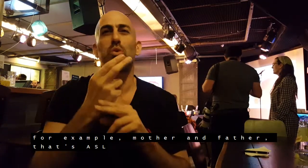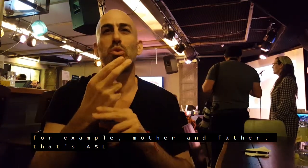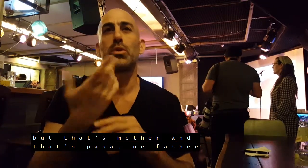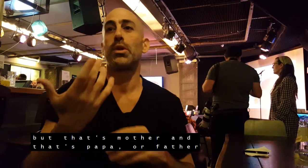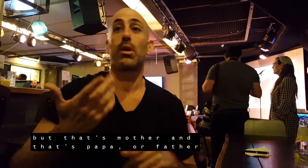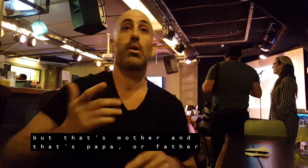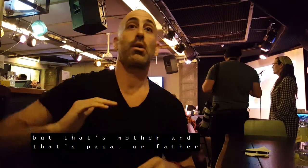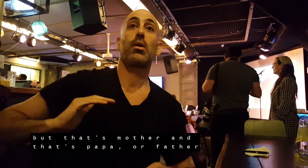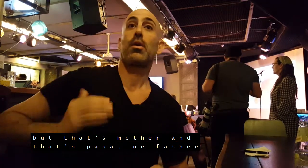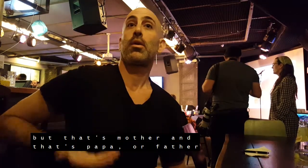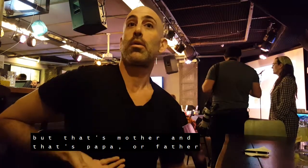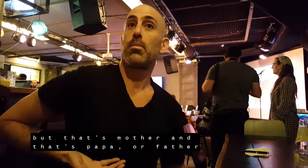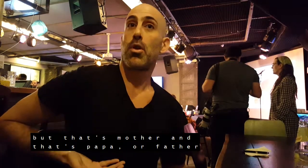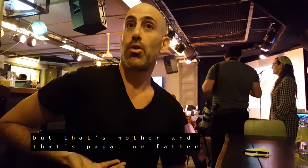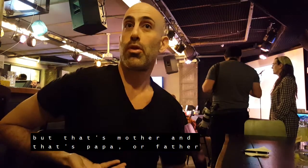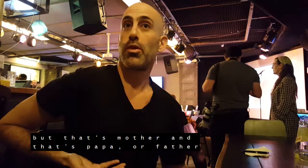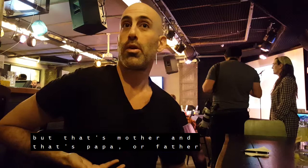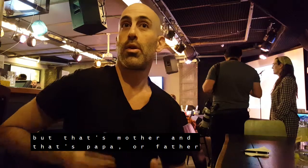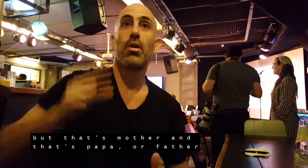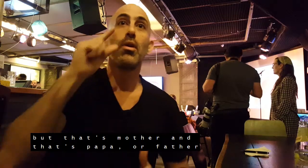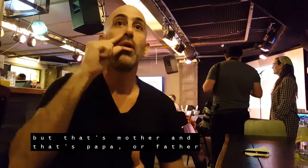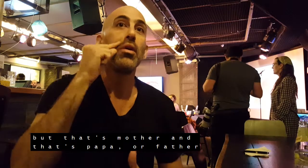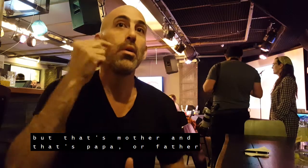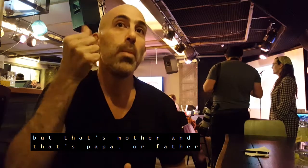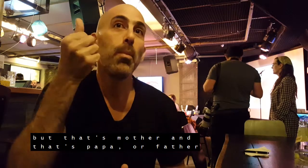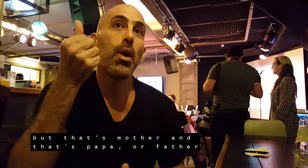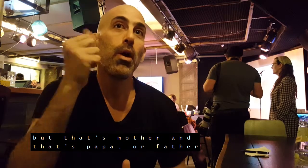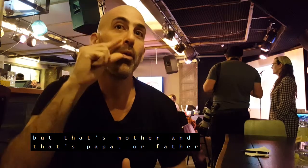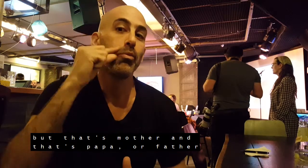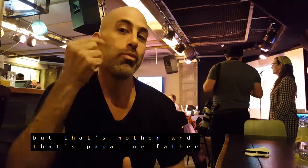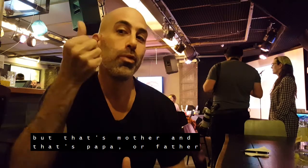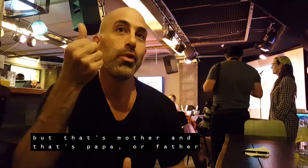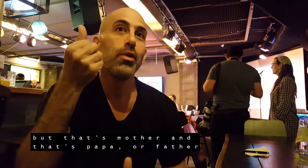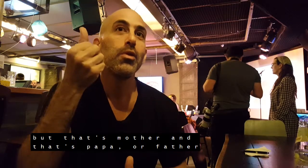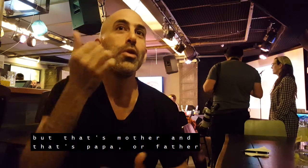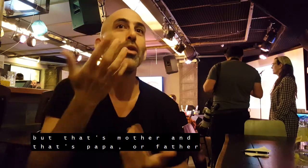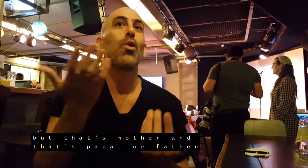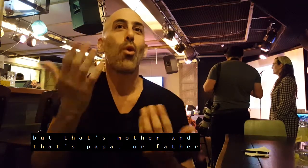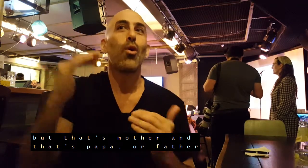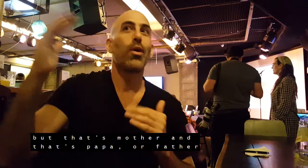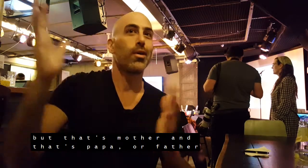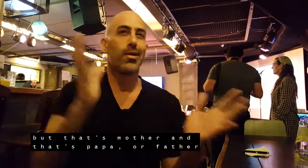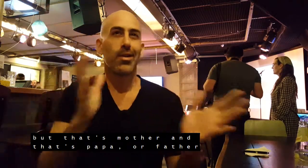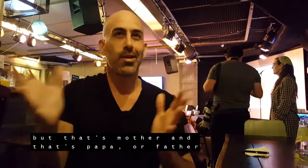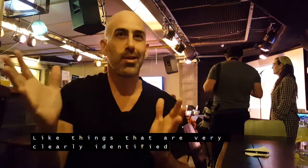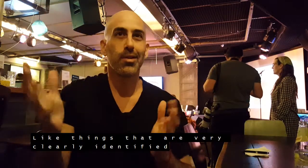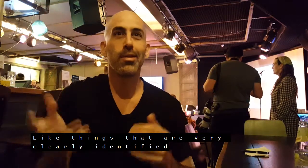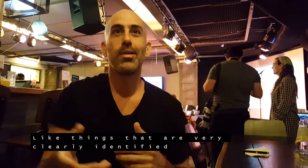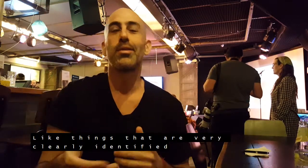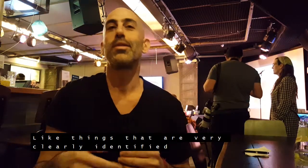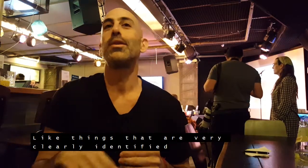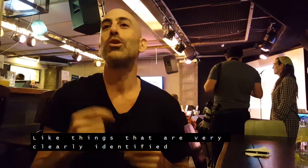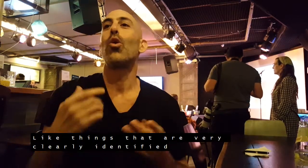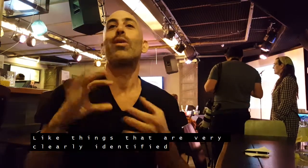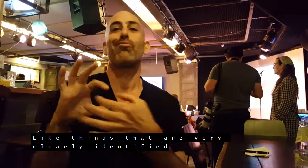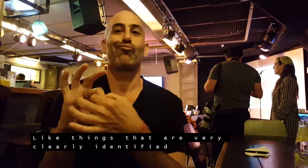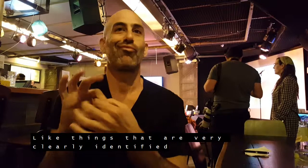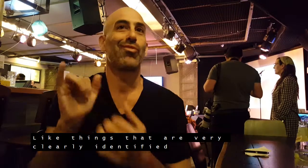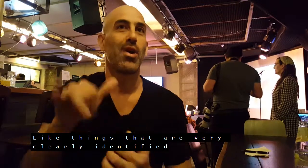But the universal doesn't know that. That's mother, and that's papa or father. Like things that are very clearly identified.